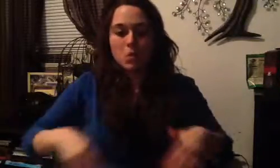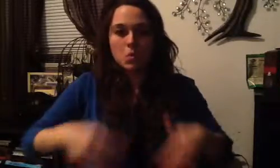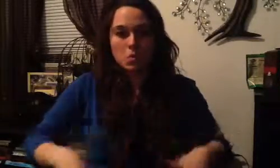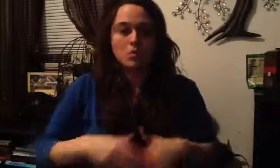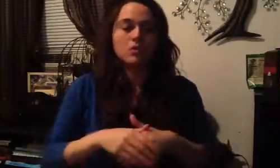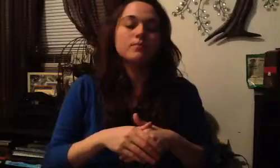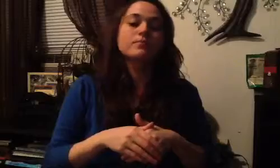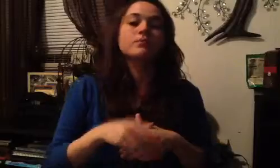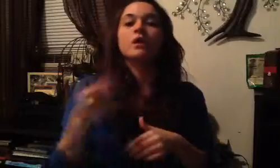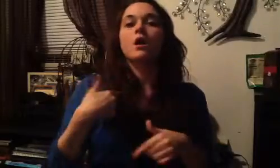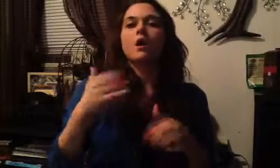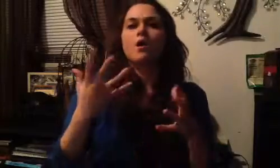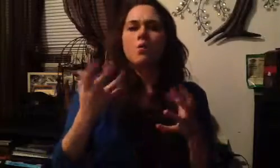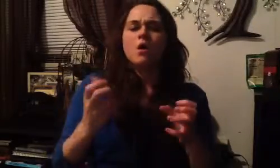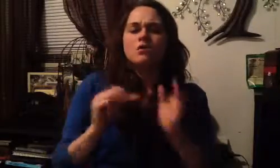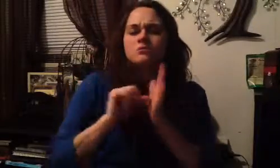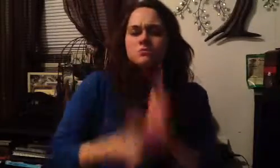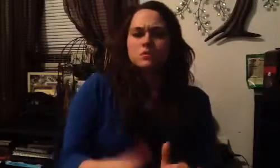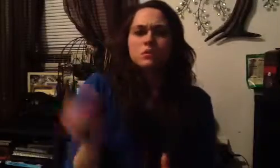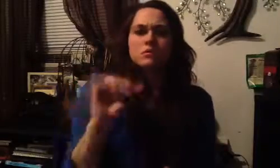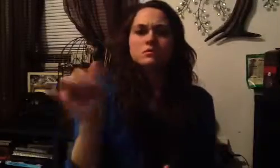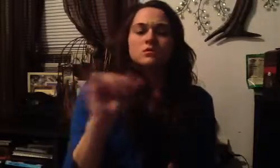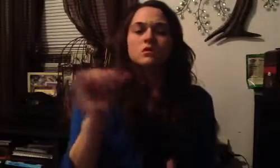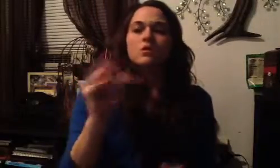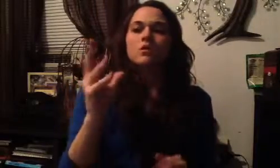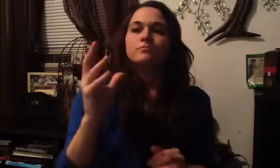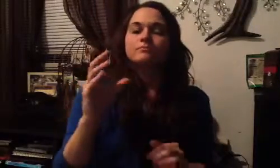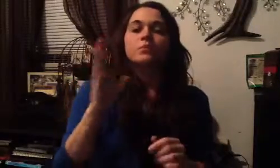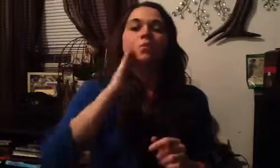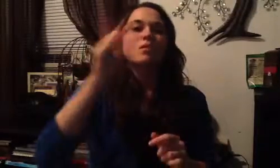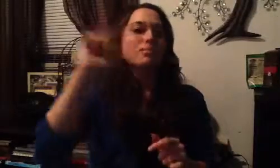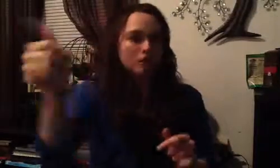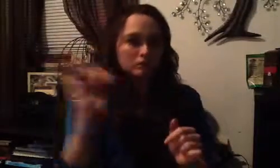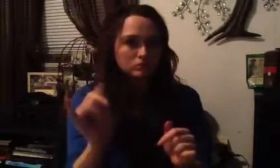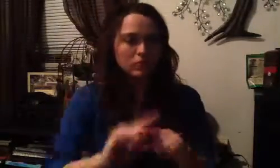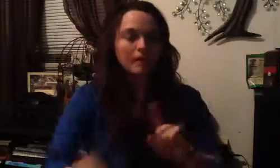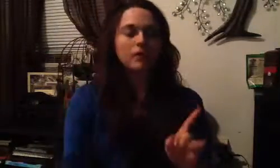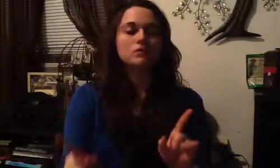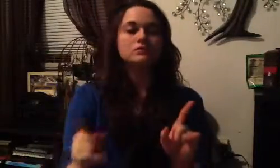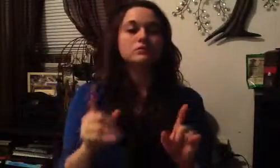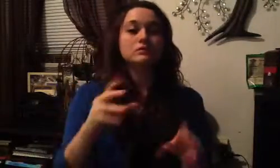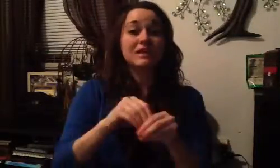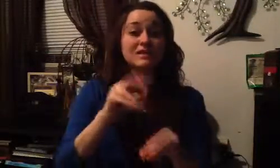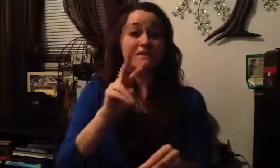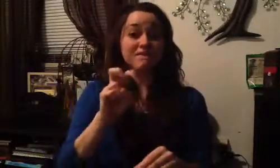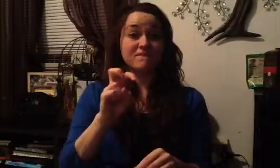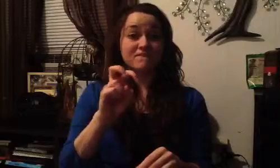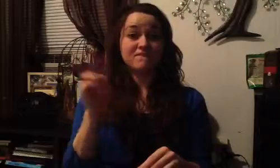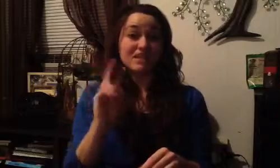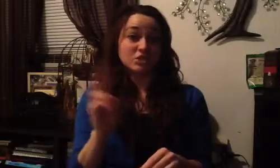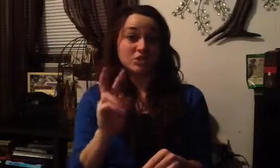I will also point out, and I'll go over this with the models with you, that in the ventricles we have